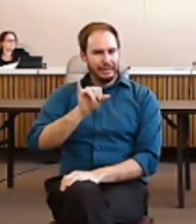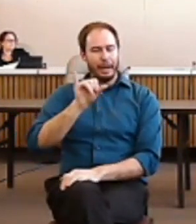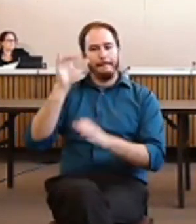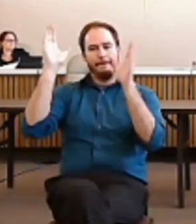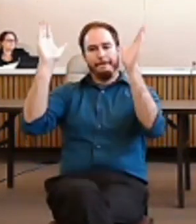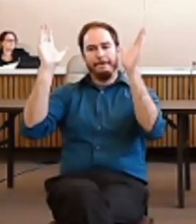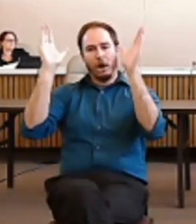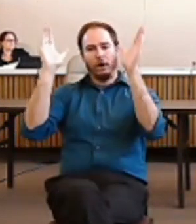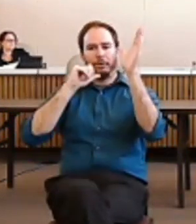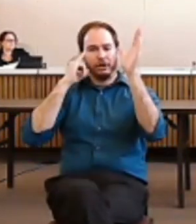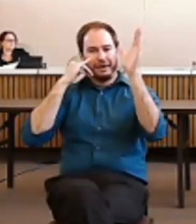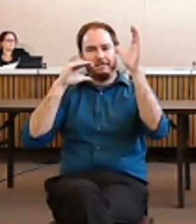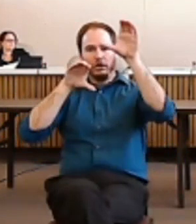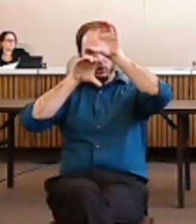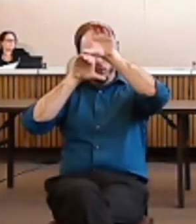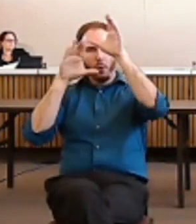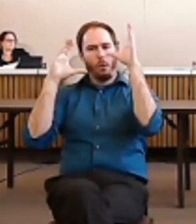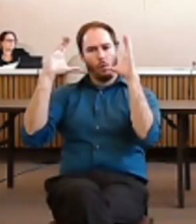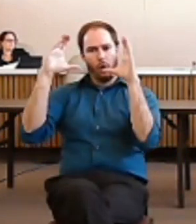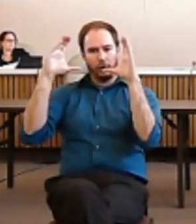be two parcels there. I'm not positive.